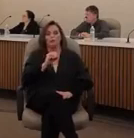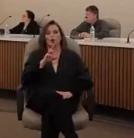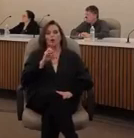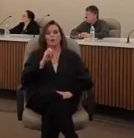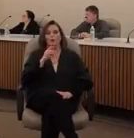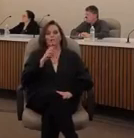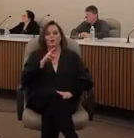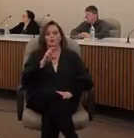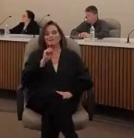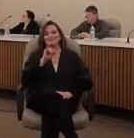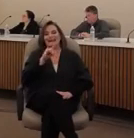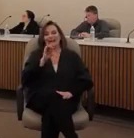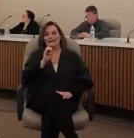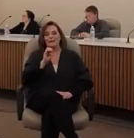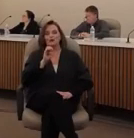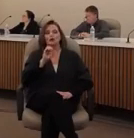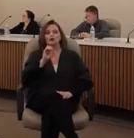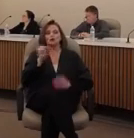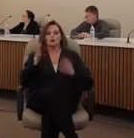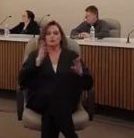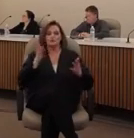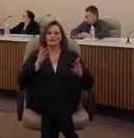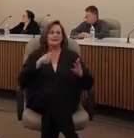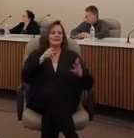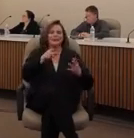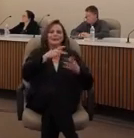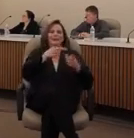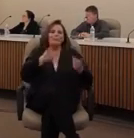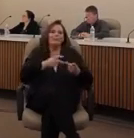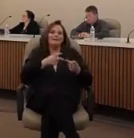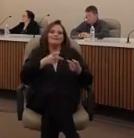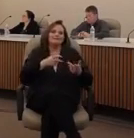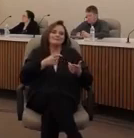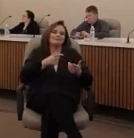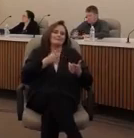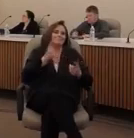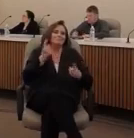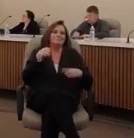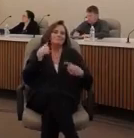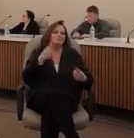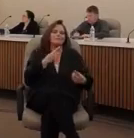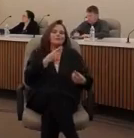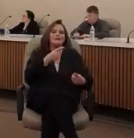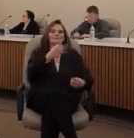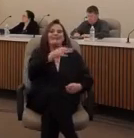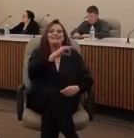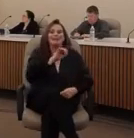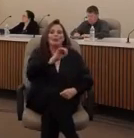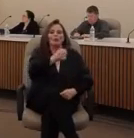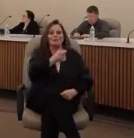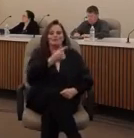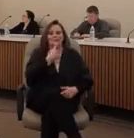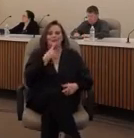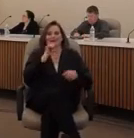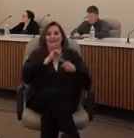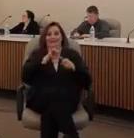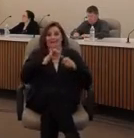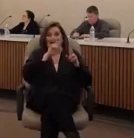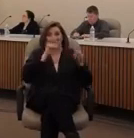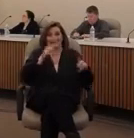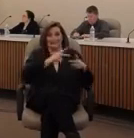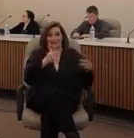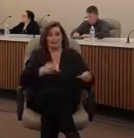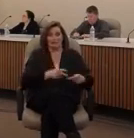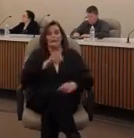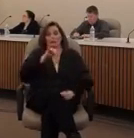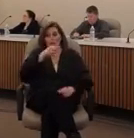So the site has been a gas station apparently since the 30s. Joe Legno has been operating there for the past 36